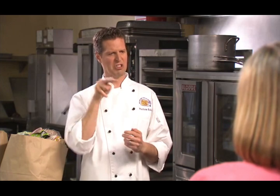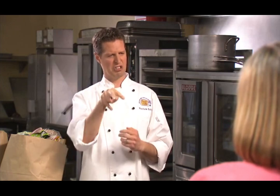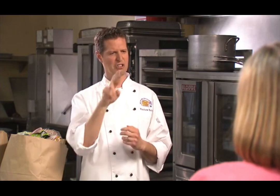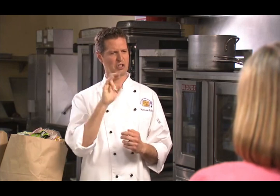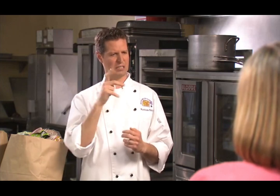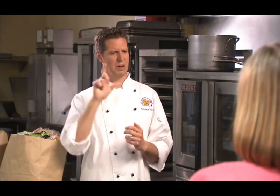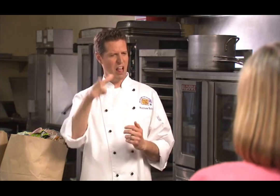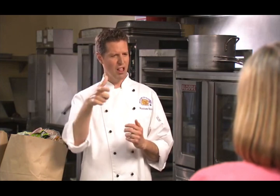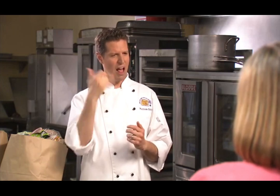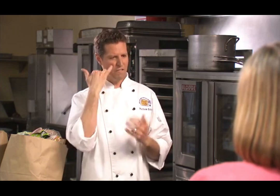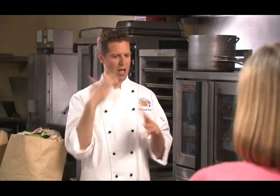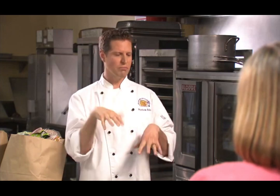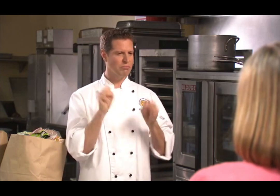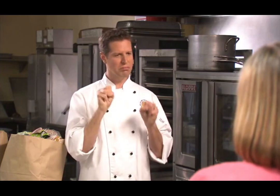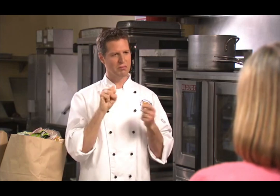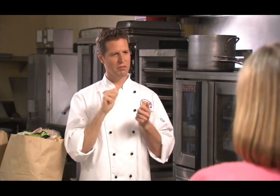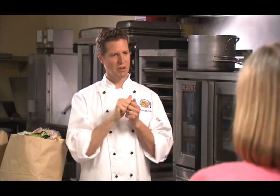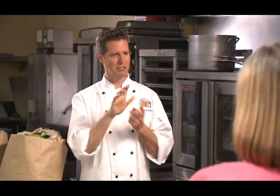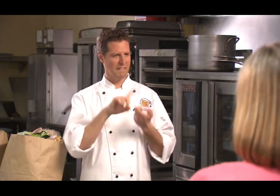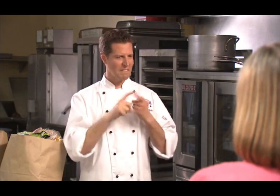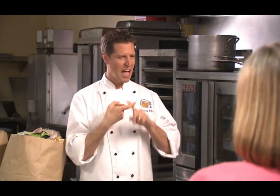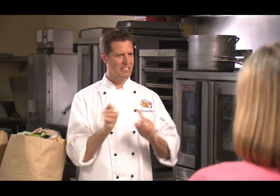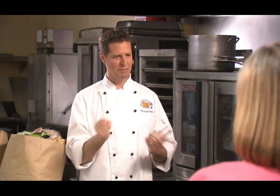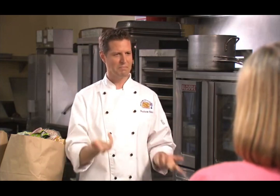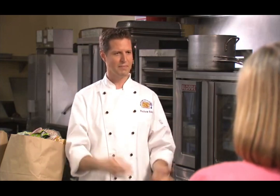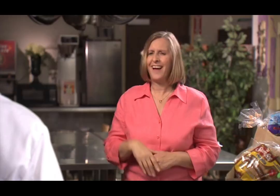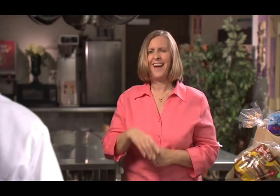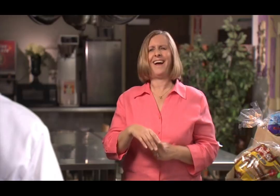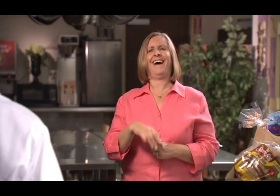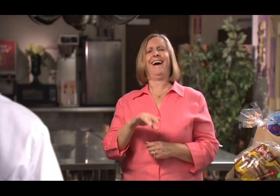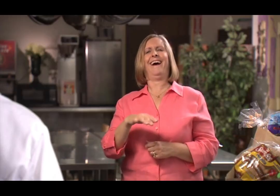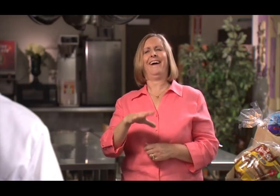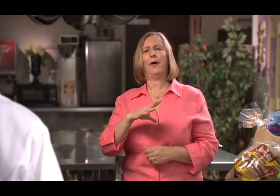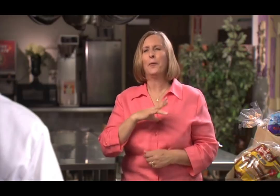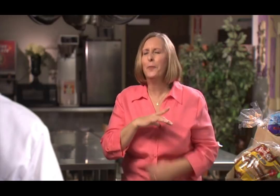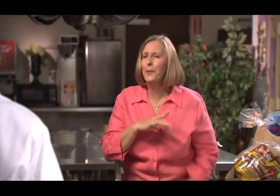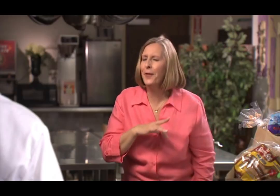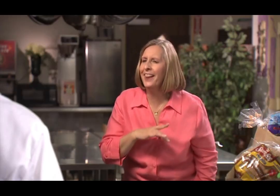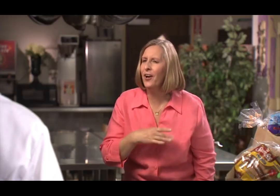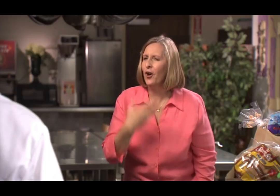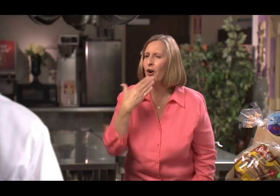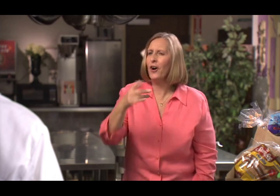Look at the recipe section later if you plan to host friends. That's a great tip, Matt.